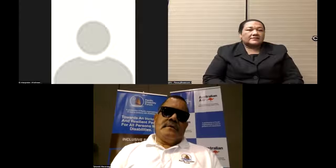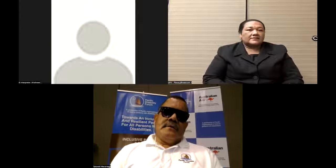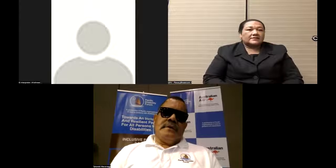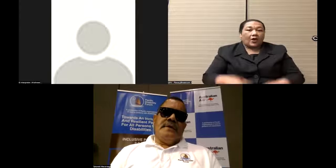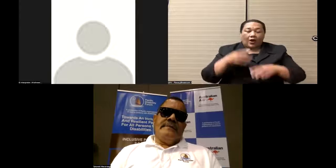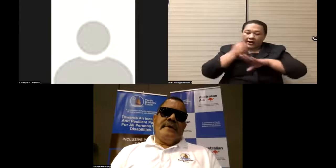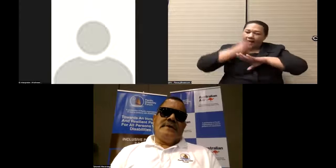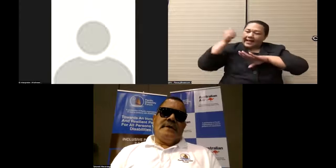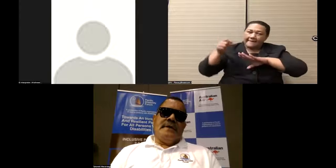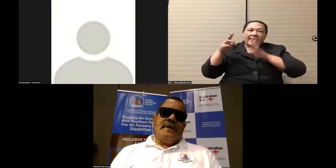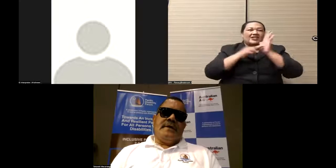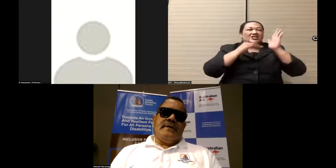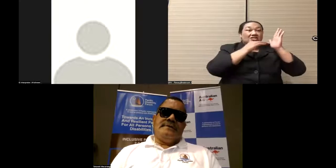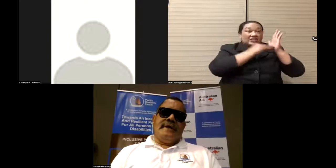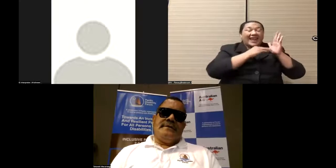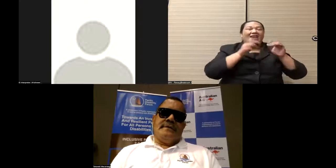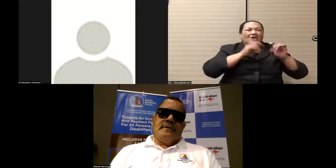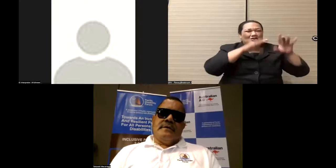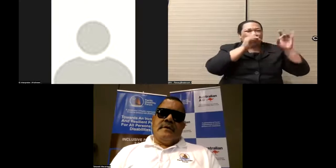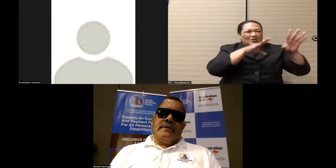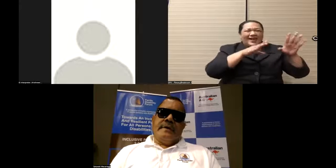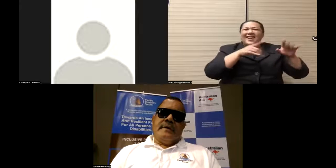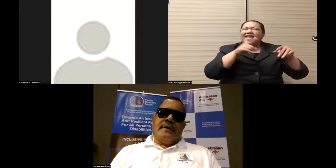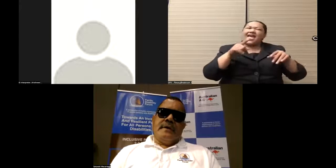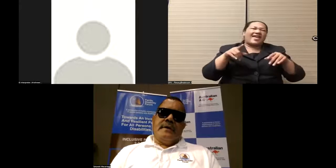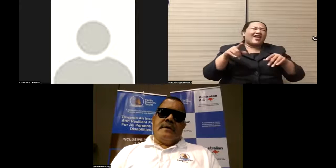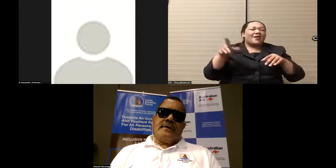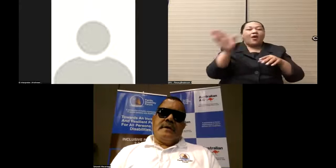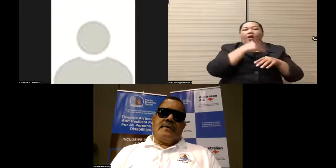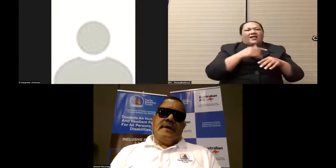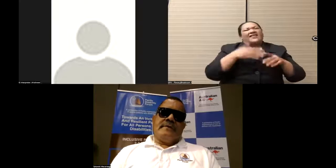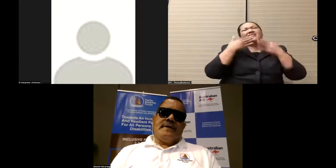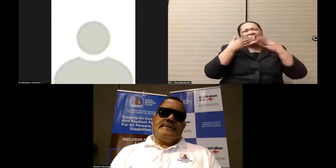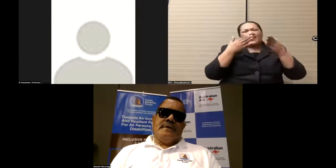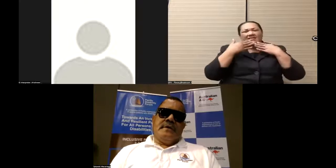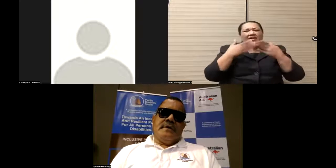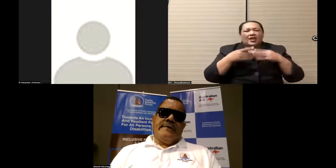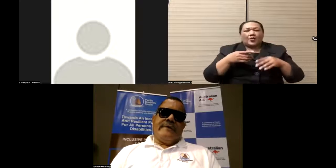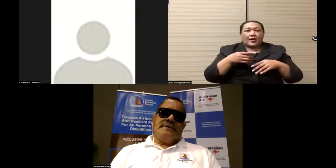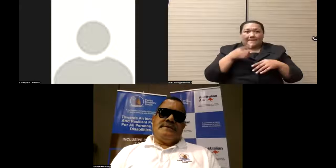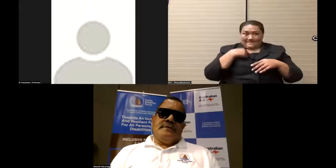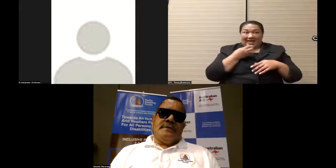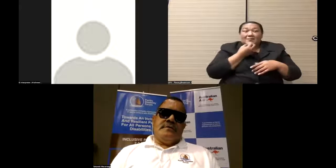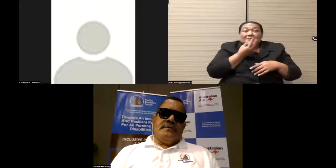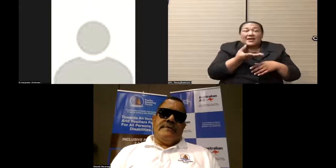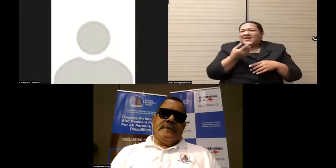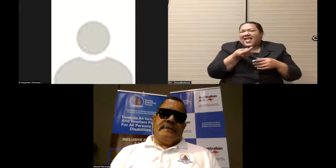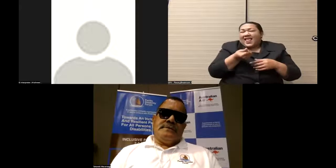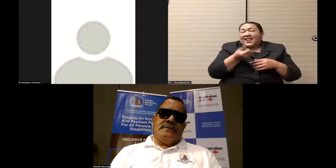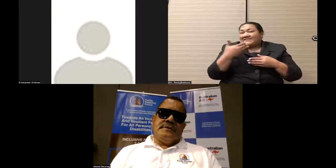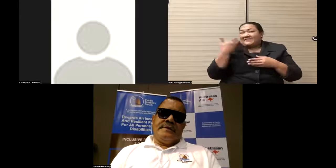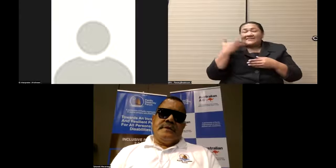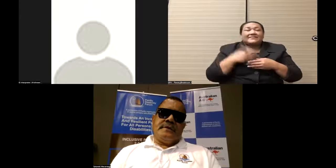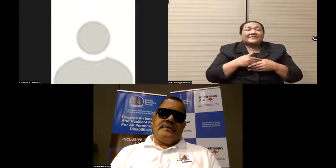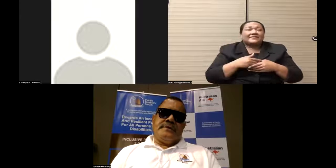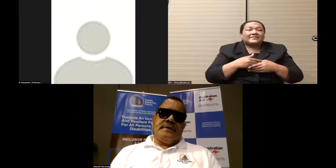Secretariat. Well, I did mention earlier at the outset, one of our key outcomes, fresh new